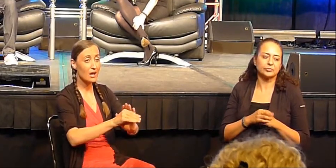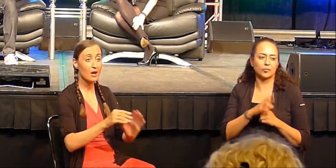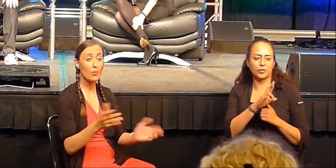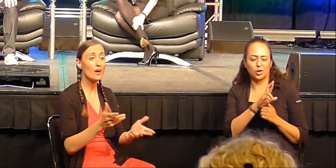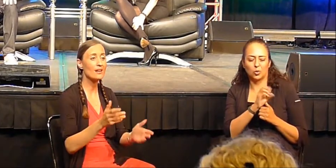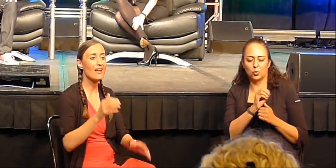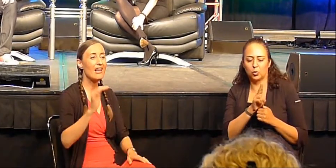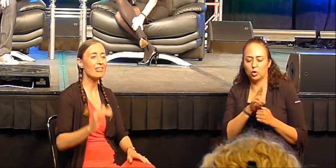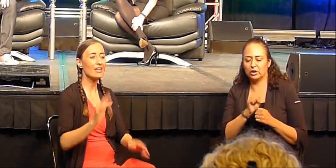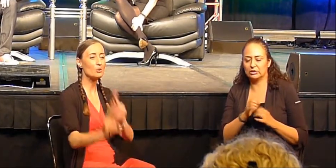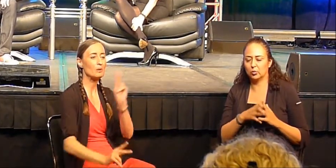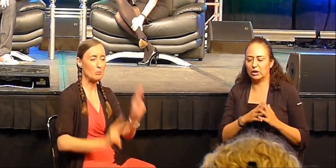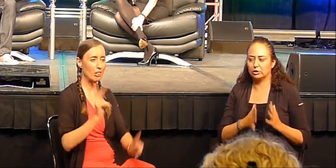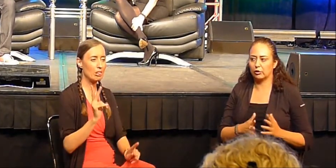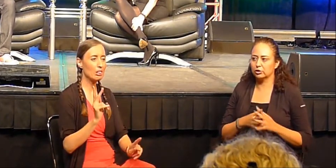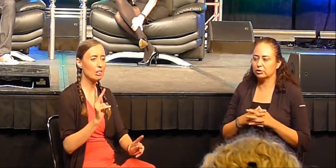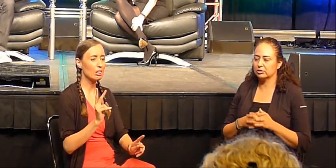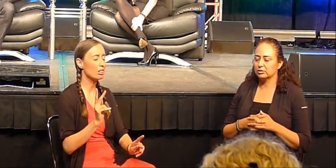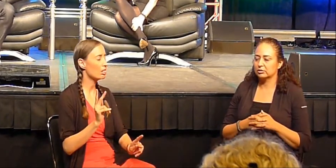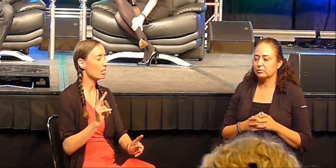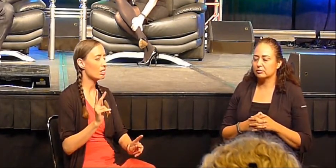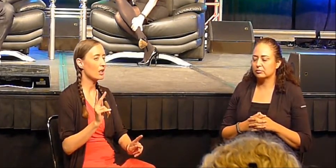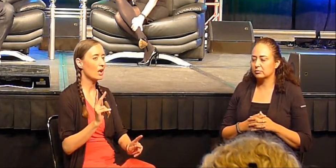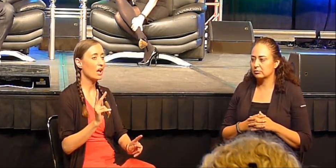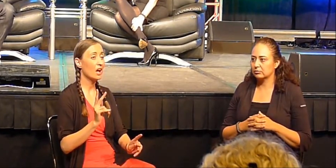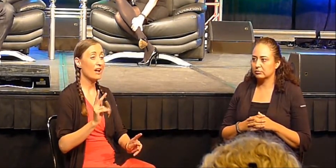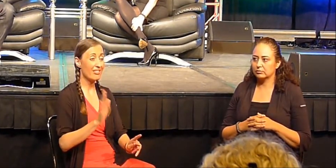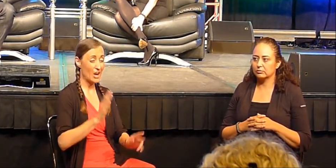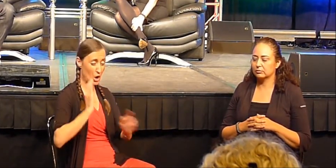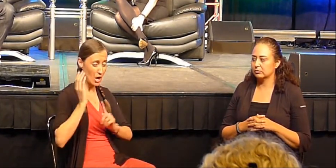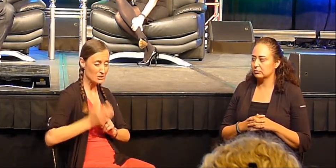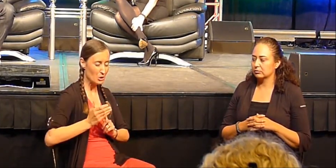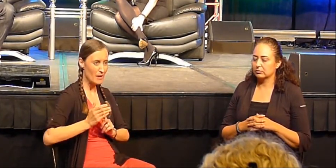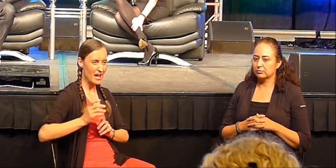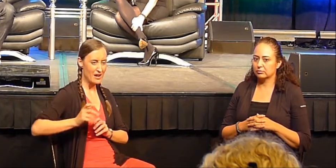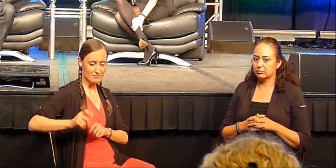right? And they had to be sewn into the costume.